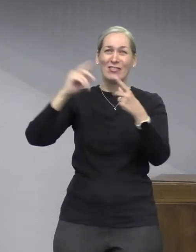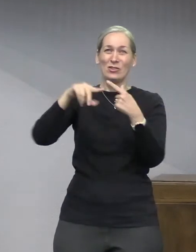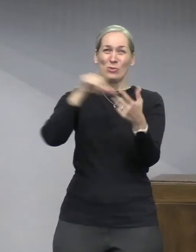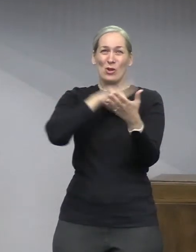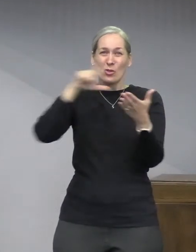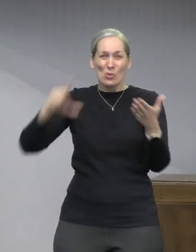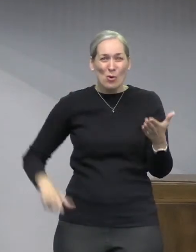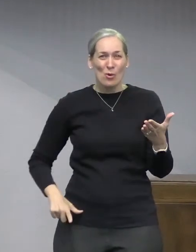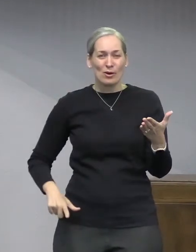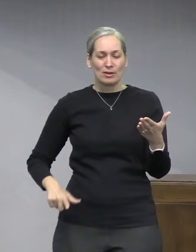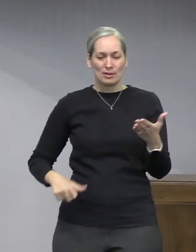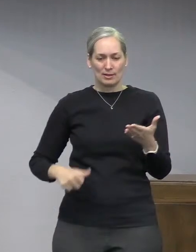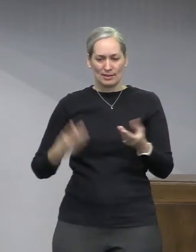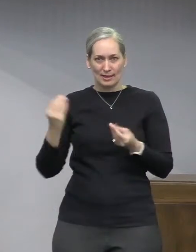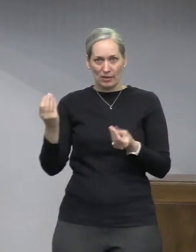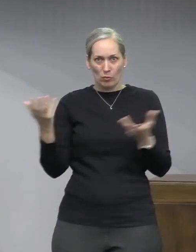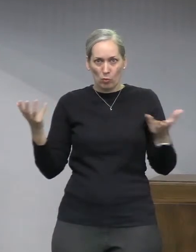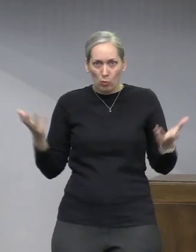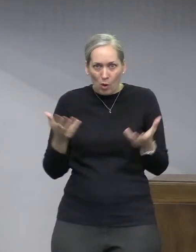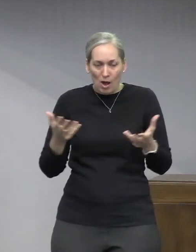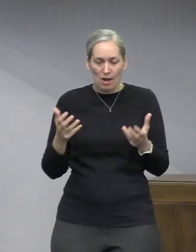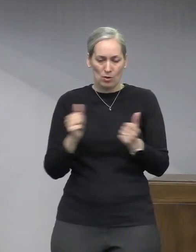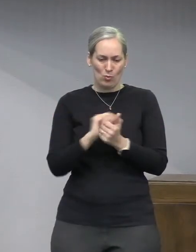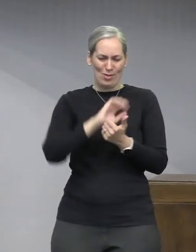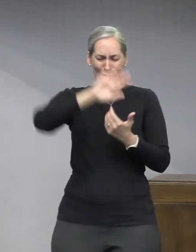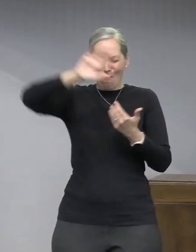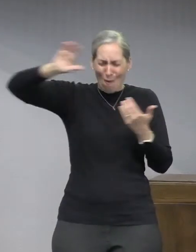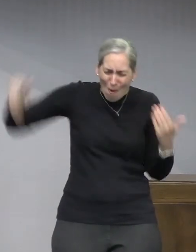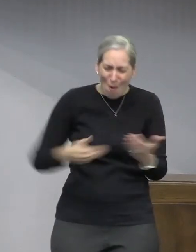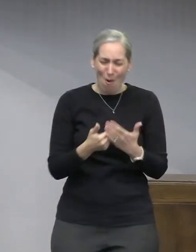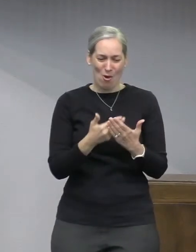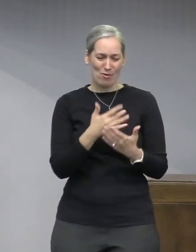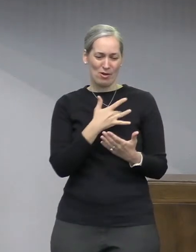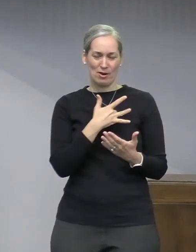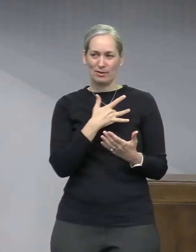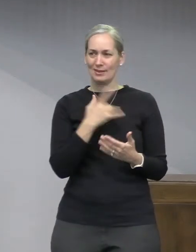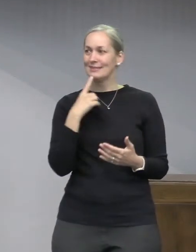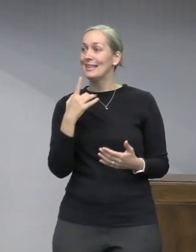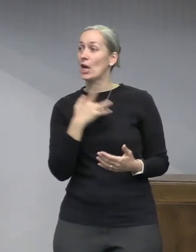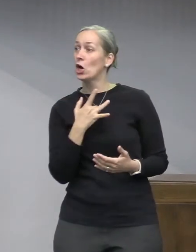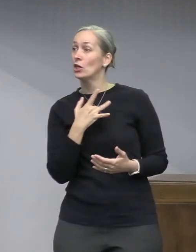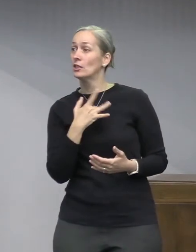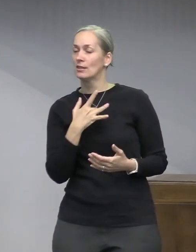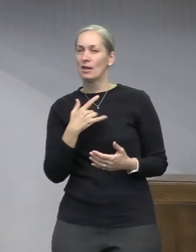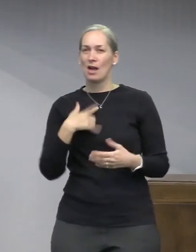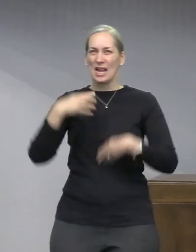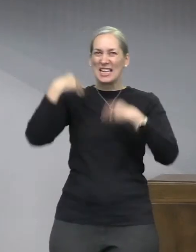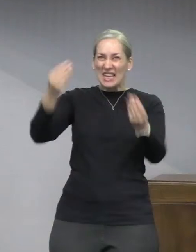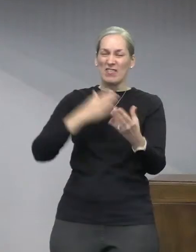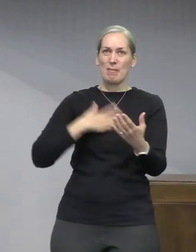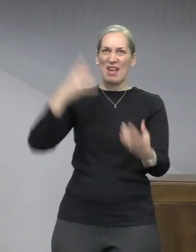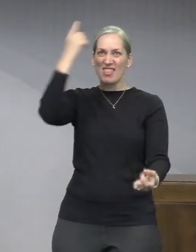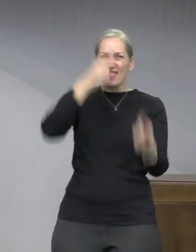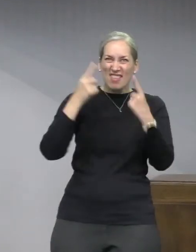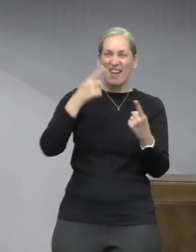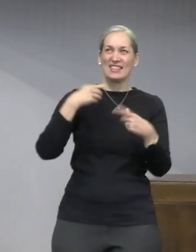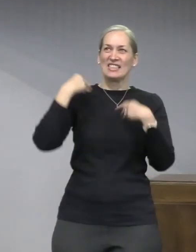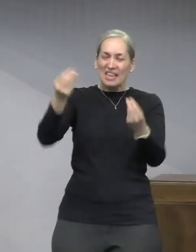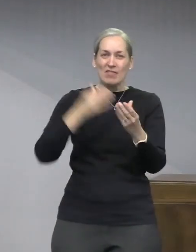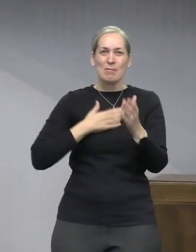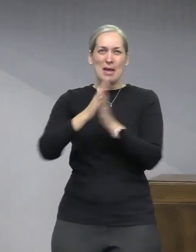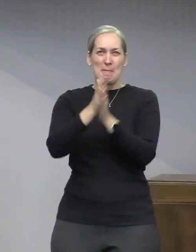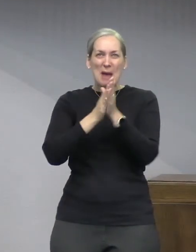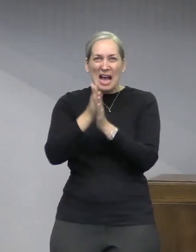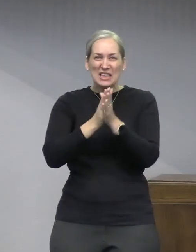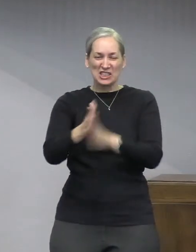Lord. What will I give? With all your heart. Say heart. Heart. I give him my thoughts. I give him my passions.